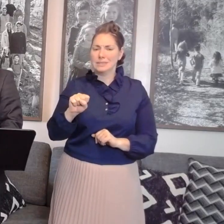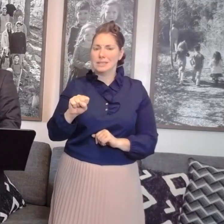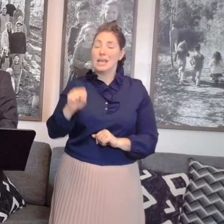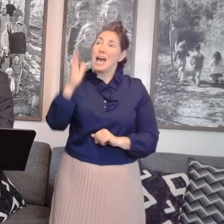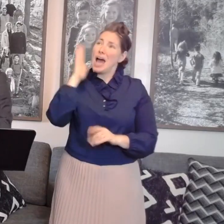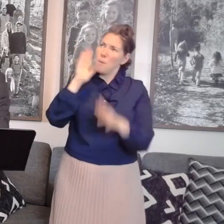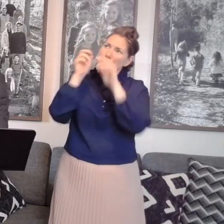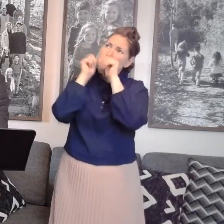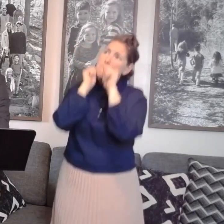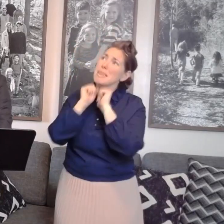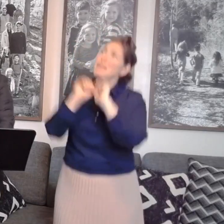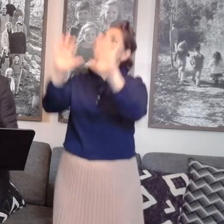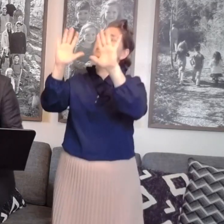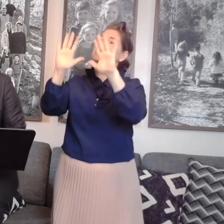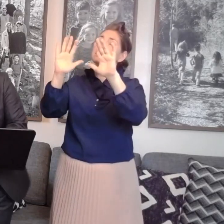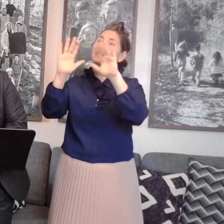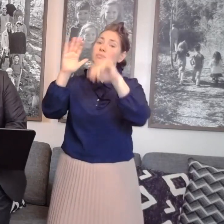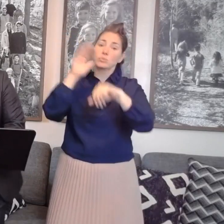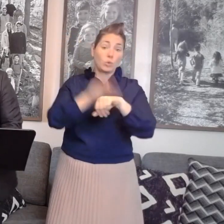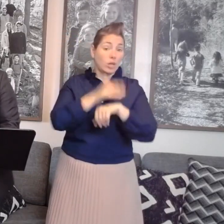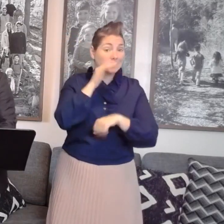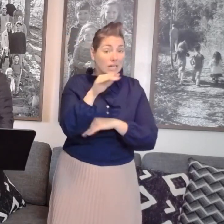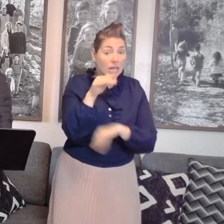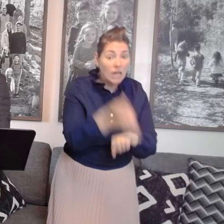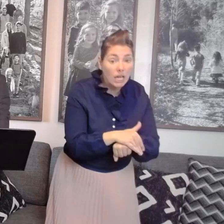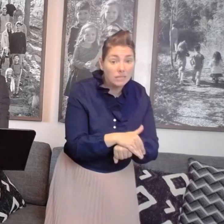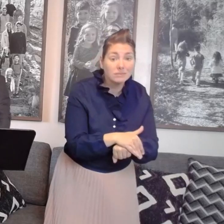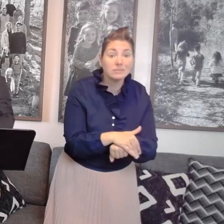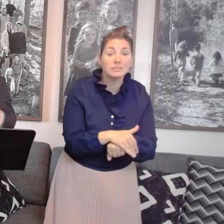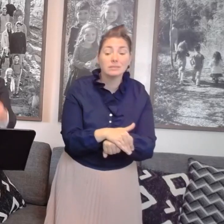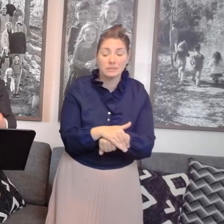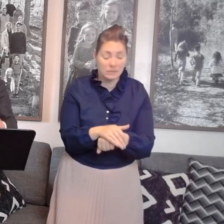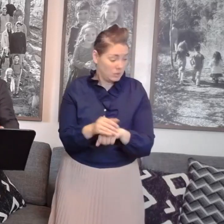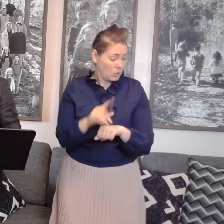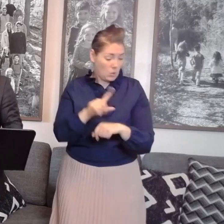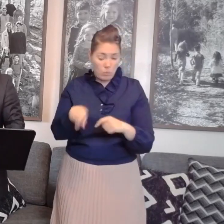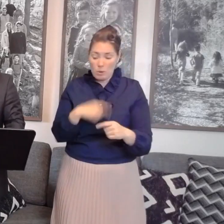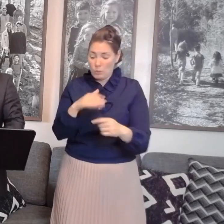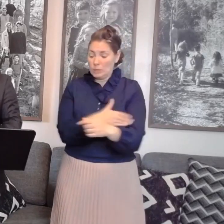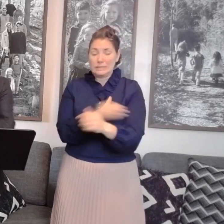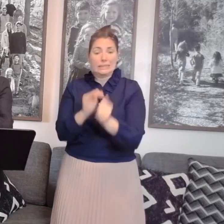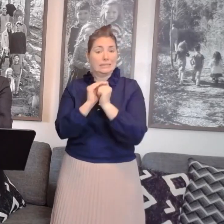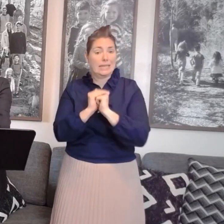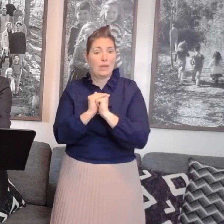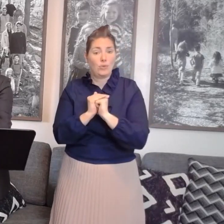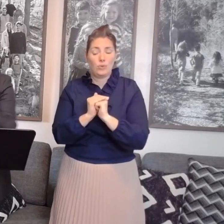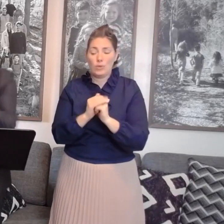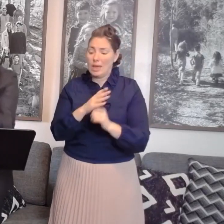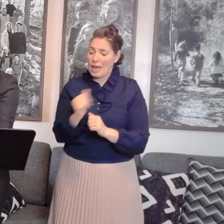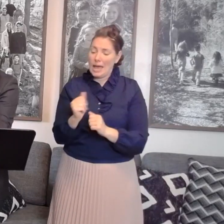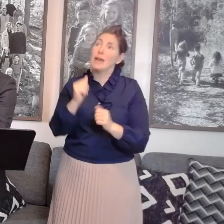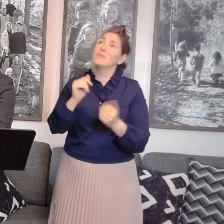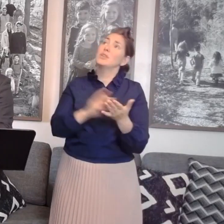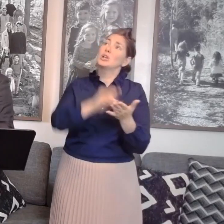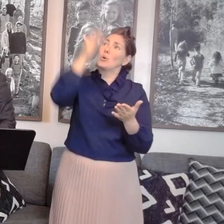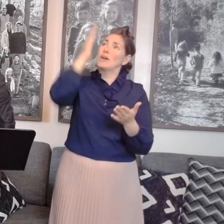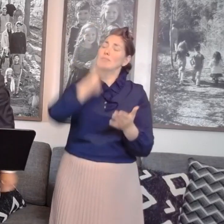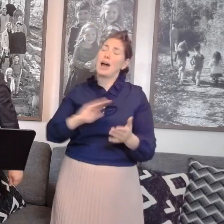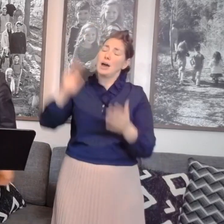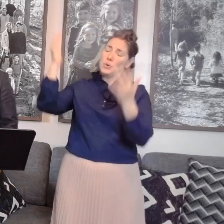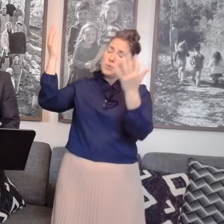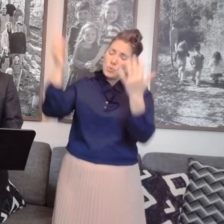Him on a Sunday night. Amen. When we're singing together and the glory of God is